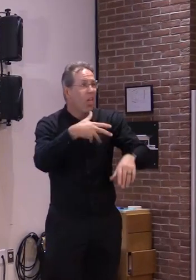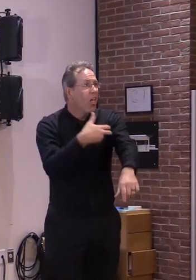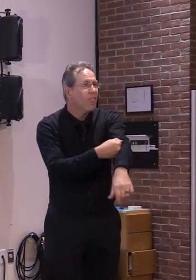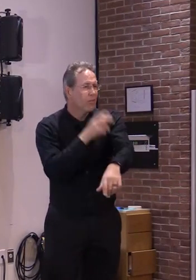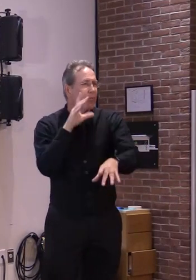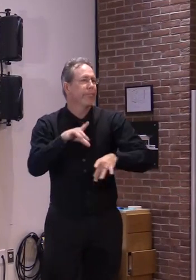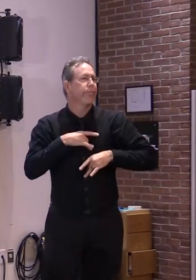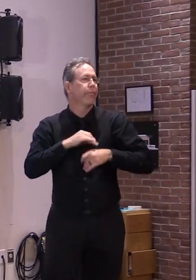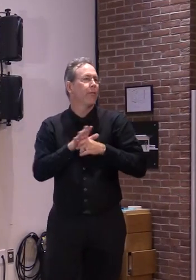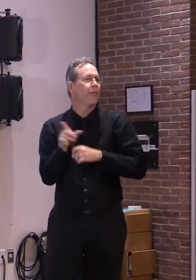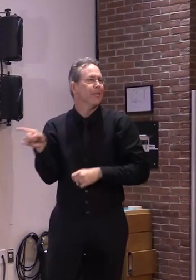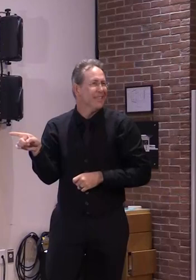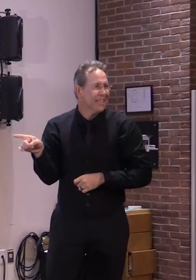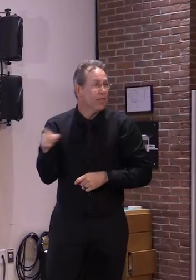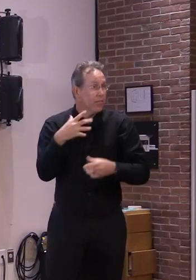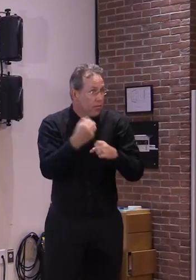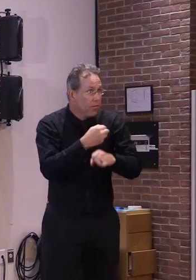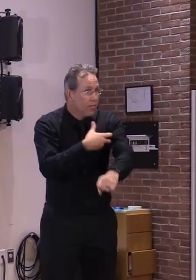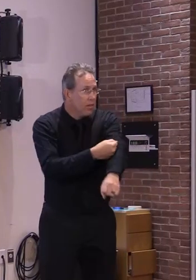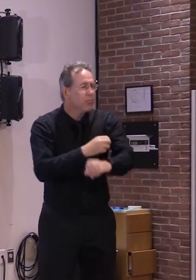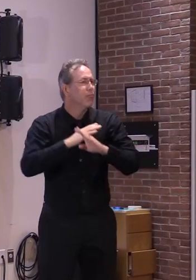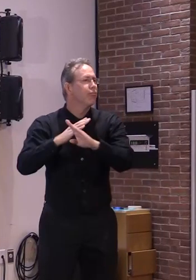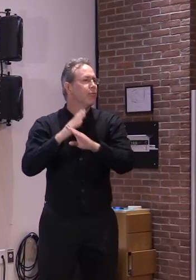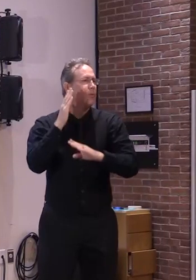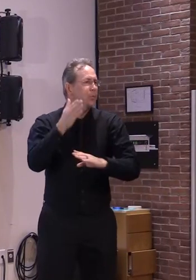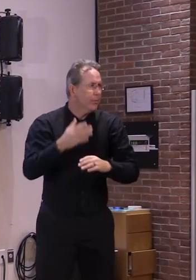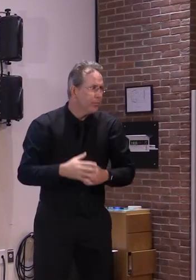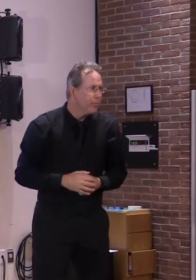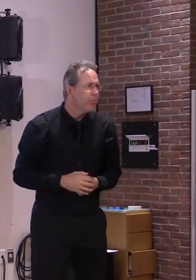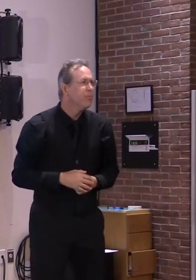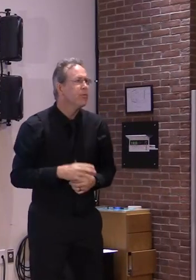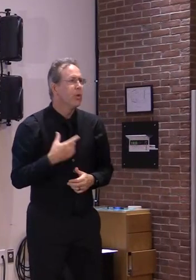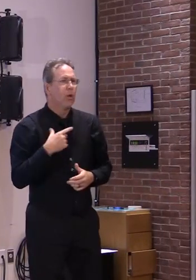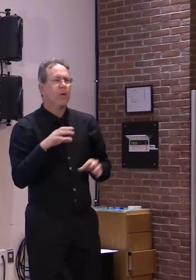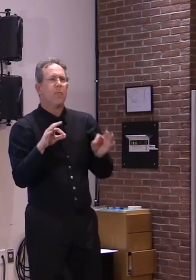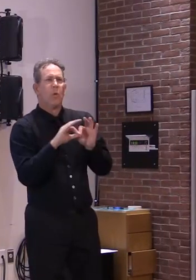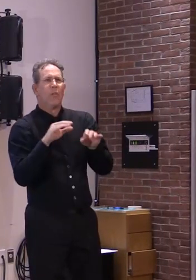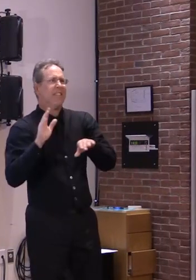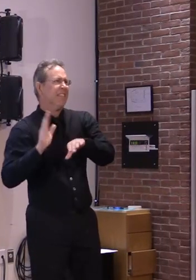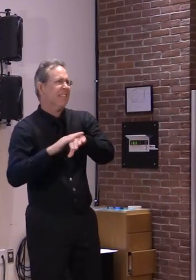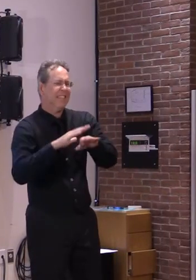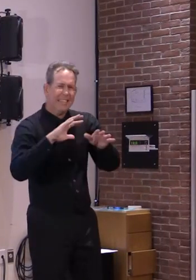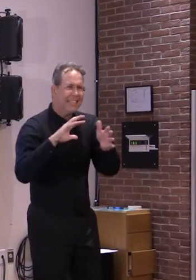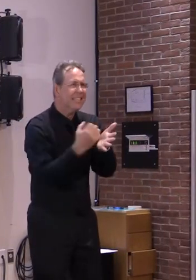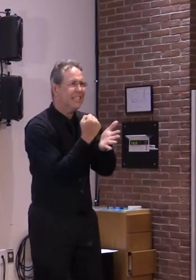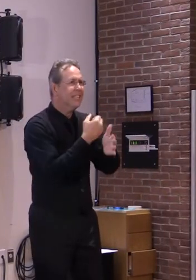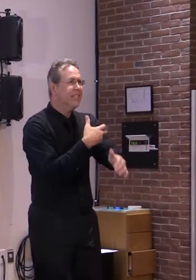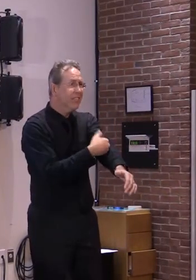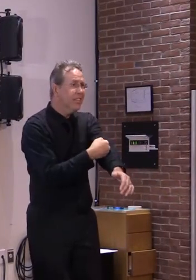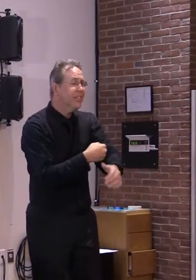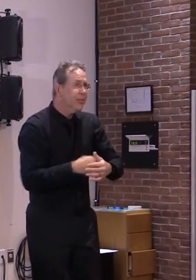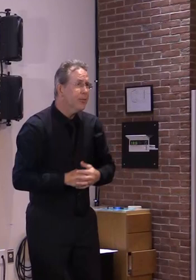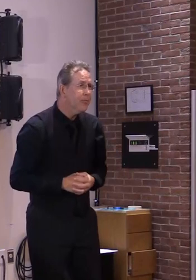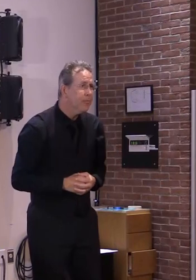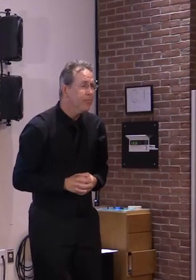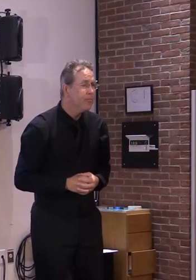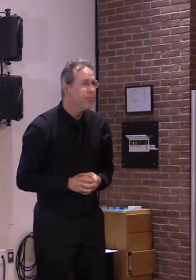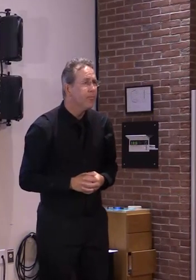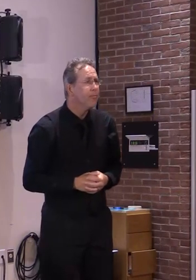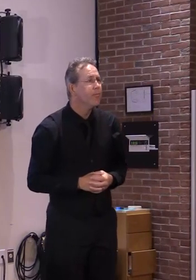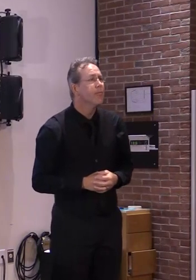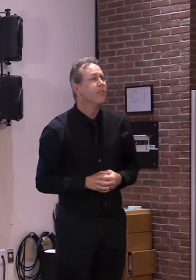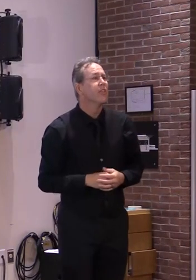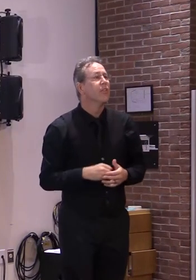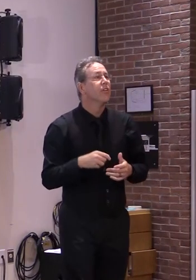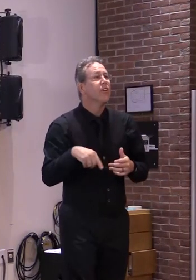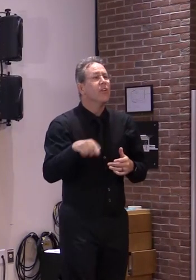certainly something that should motivate you to go out and get vaccinated, that fewer than 100,000 Vermonters who are eligible but have not yet started